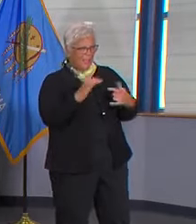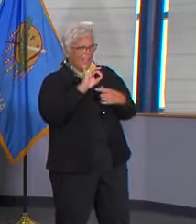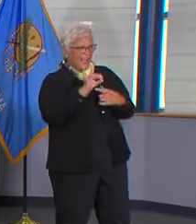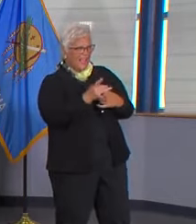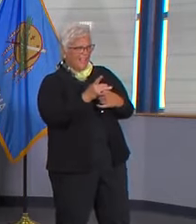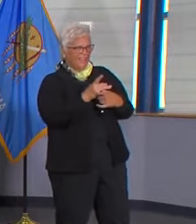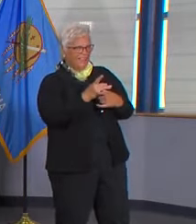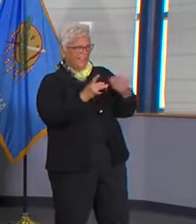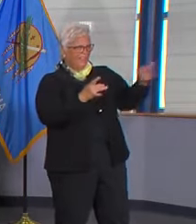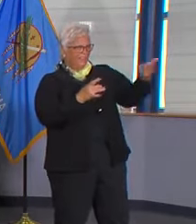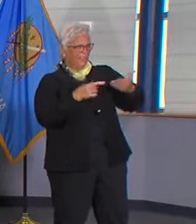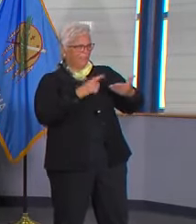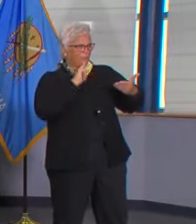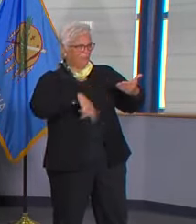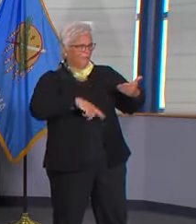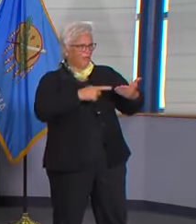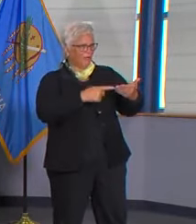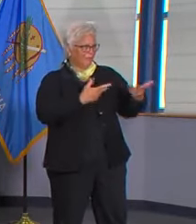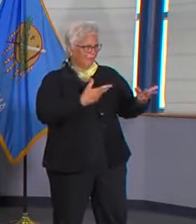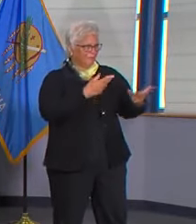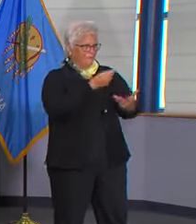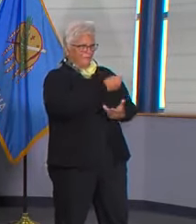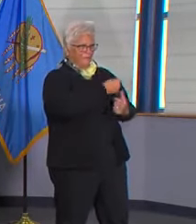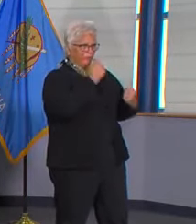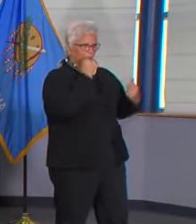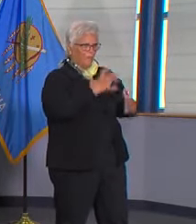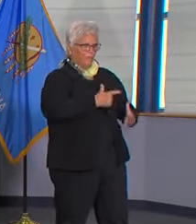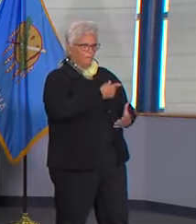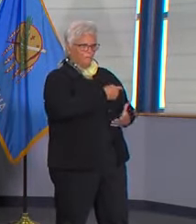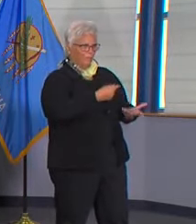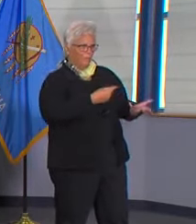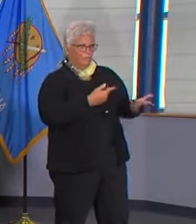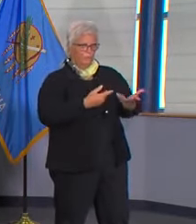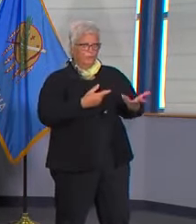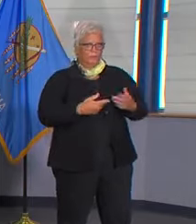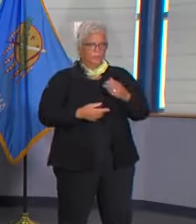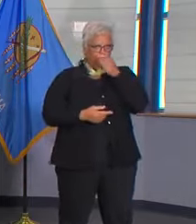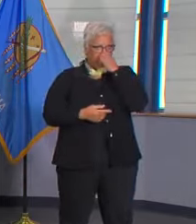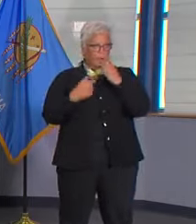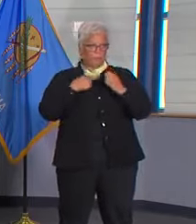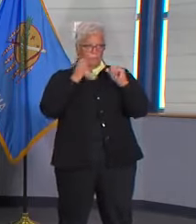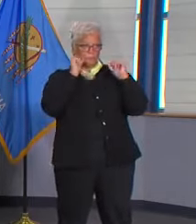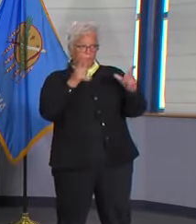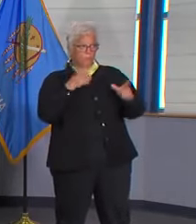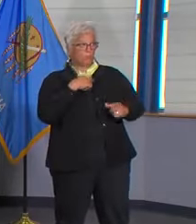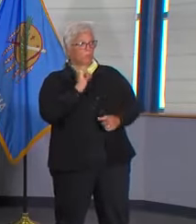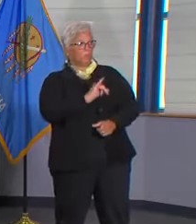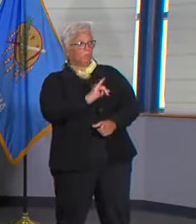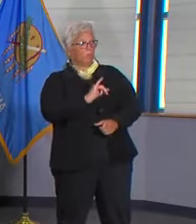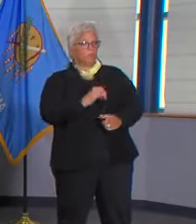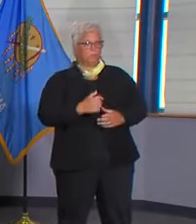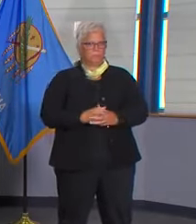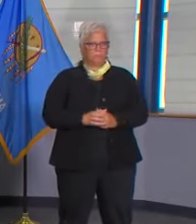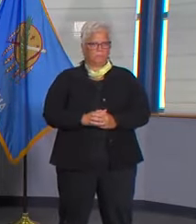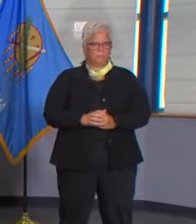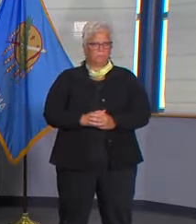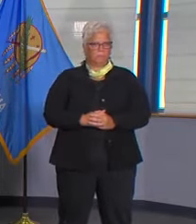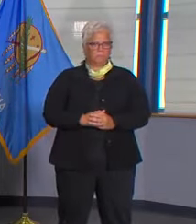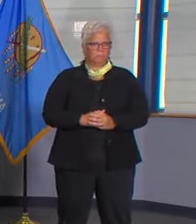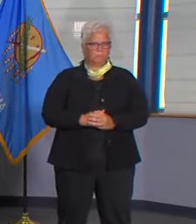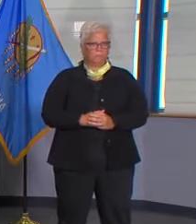I'm appreciative that the state and the governor's office has started publishing those online so that, in